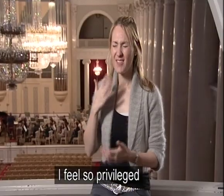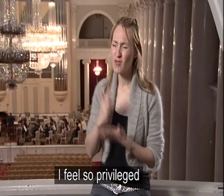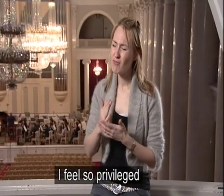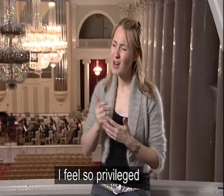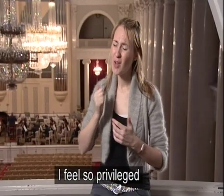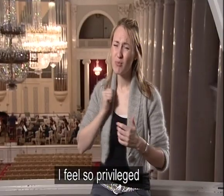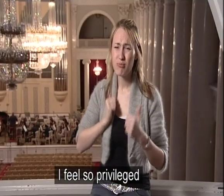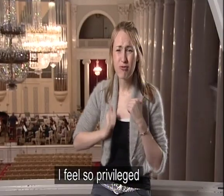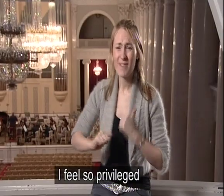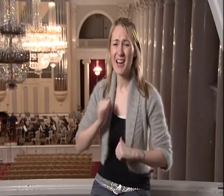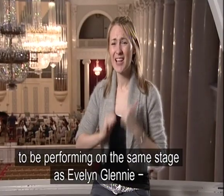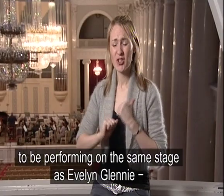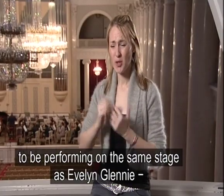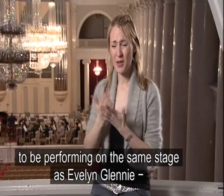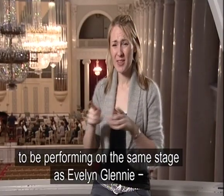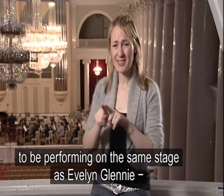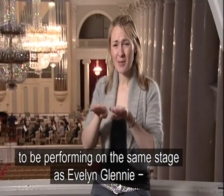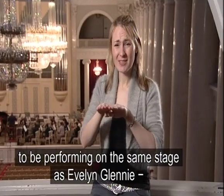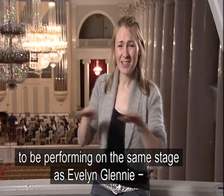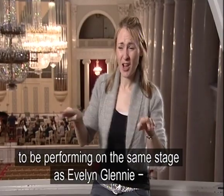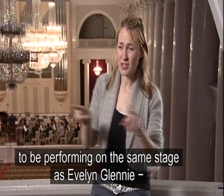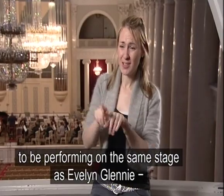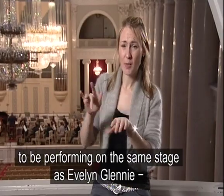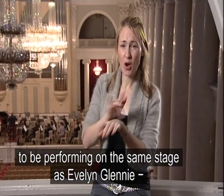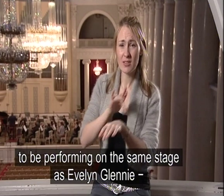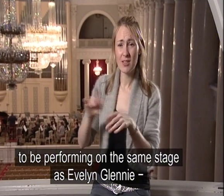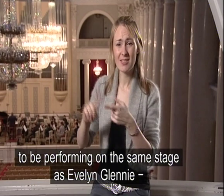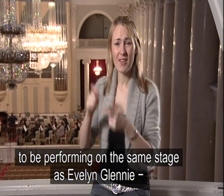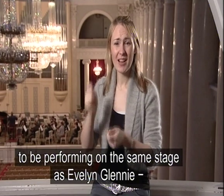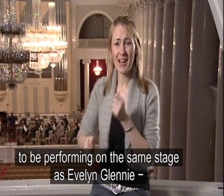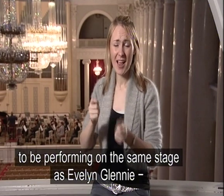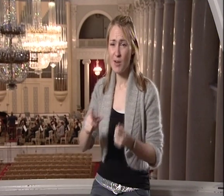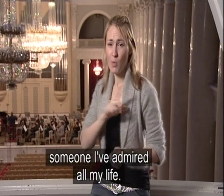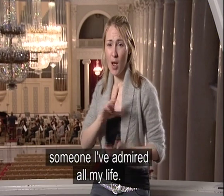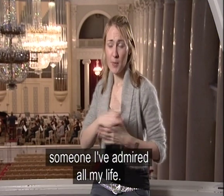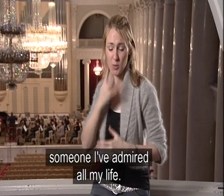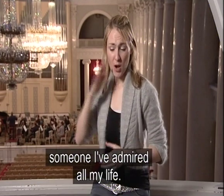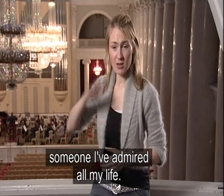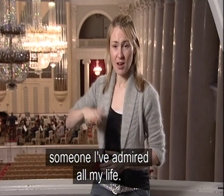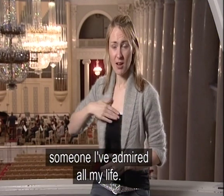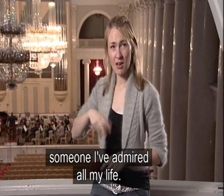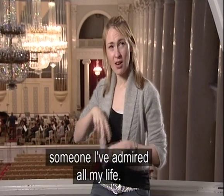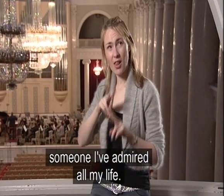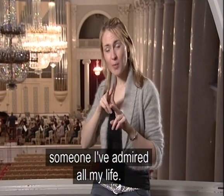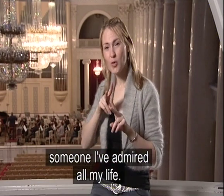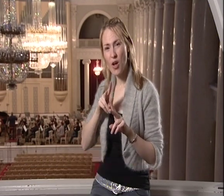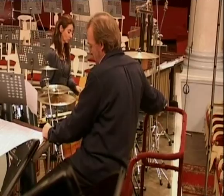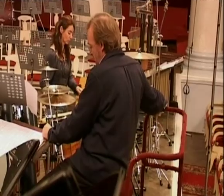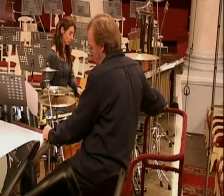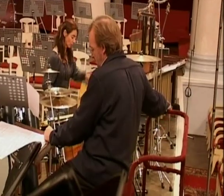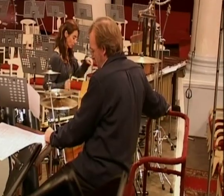I feel so privileged to be performing on the same stage as Evelyn Glennie, someone I've admired all my